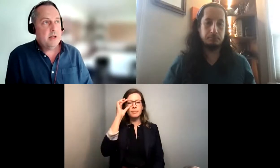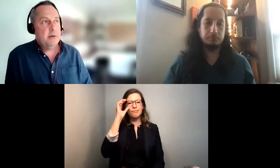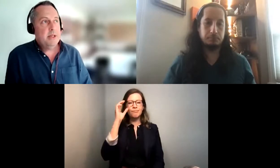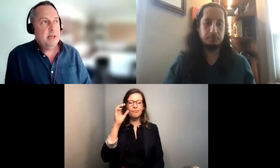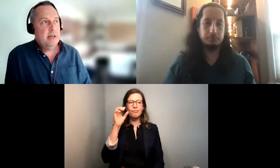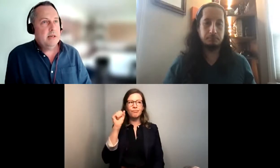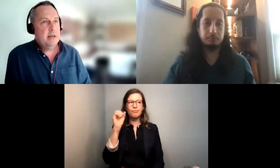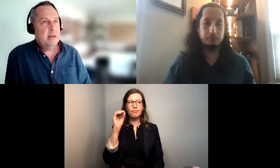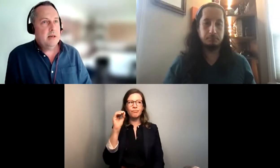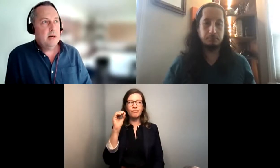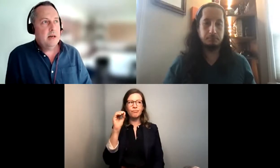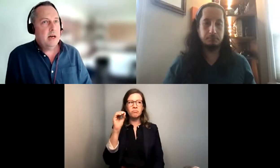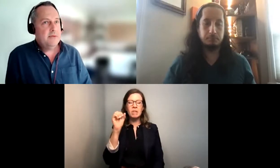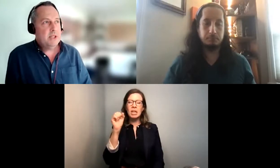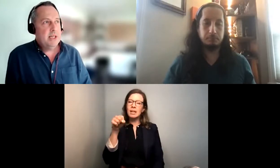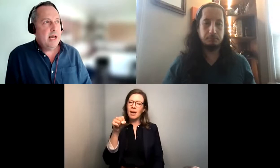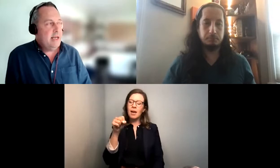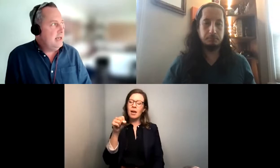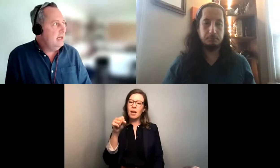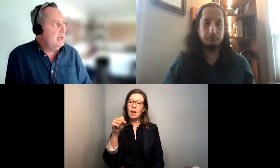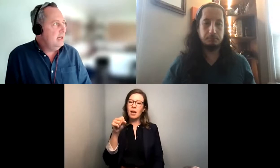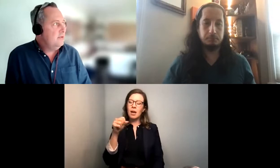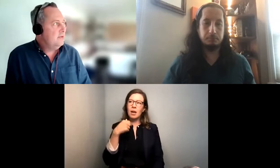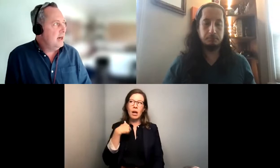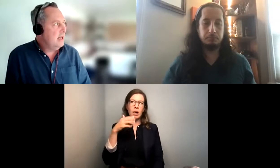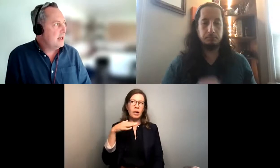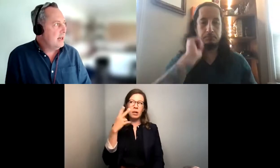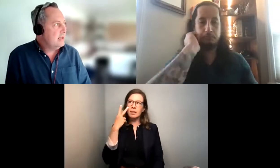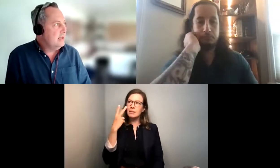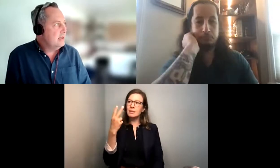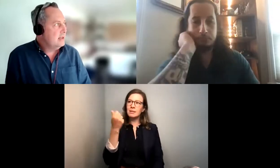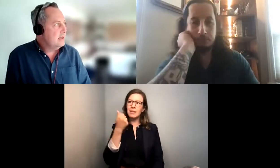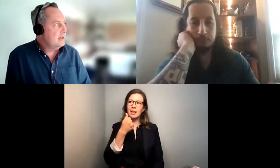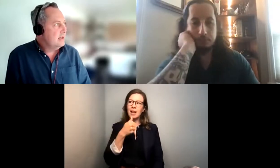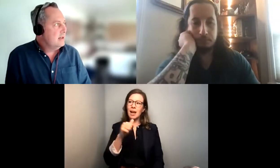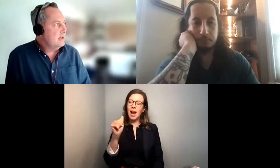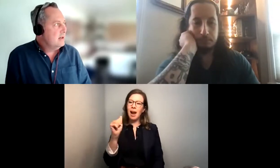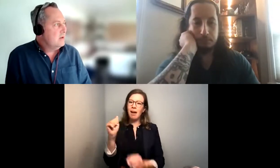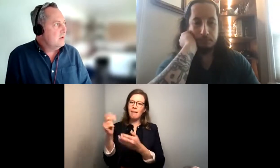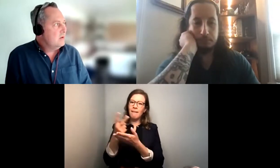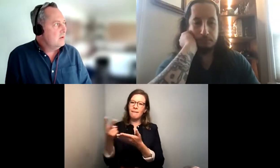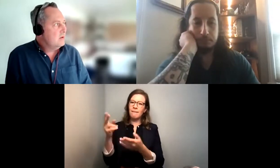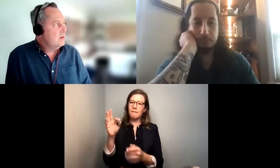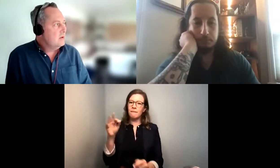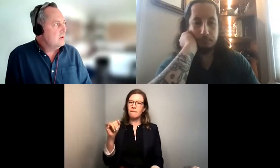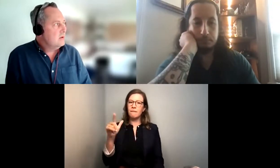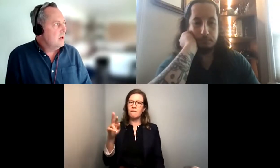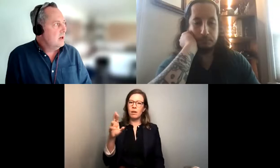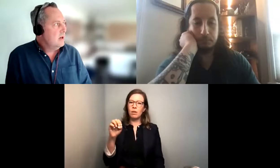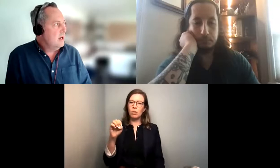Yeah. So I mean, I haven't seen any failure cases.